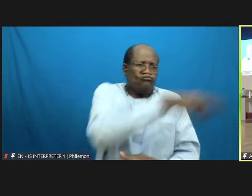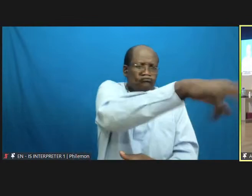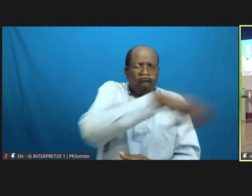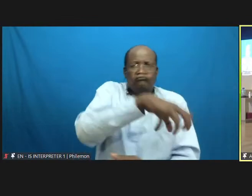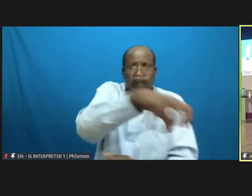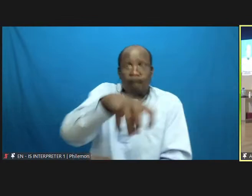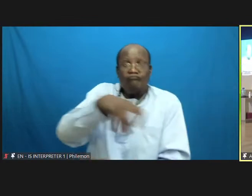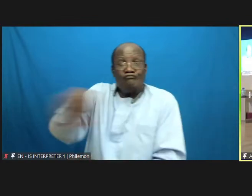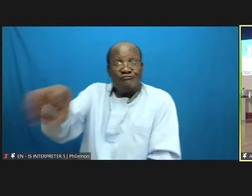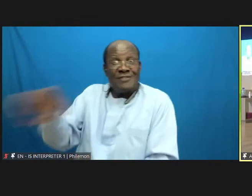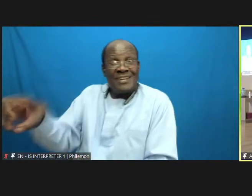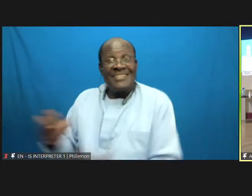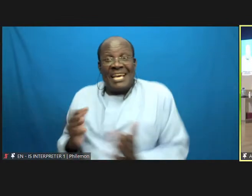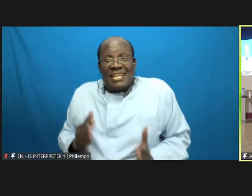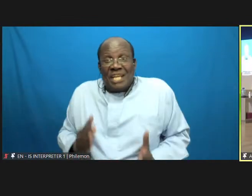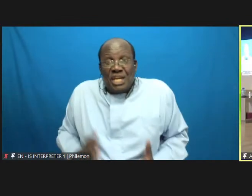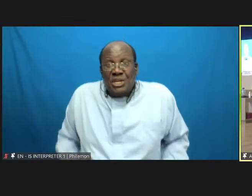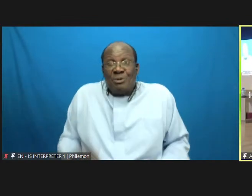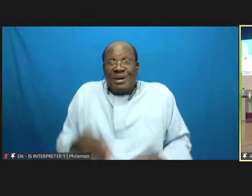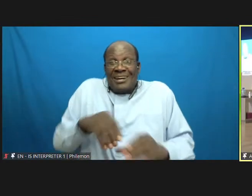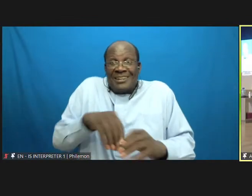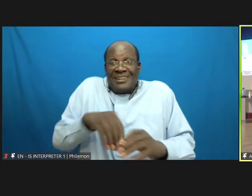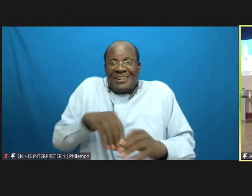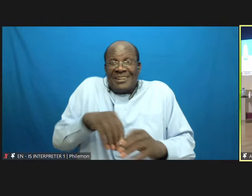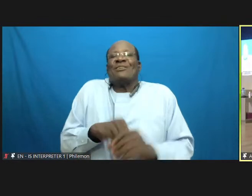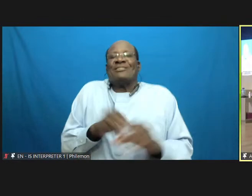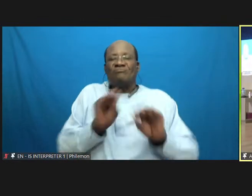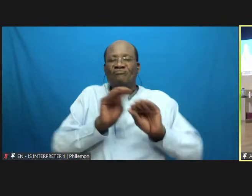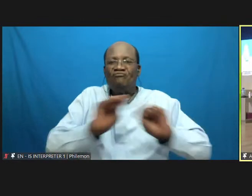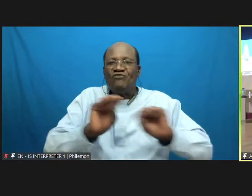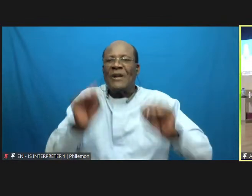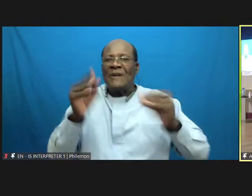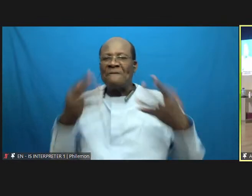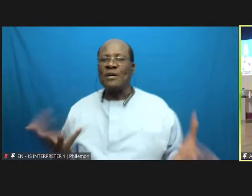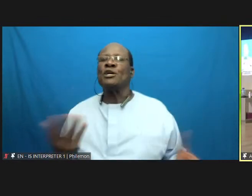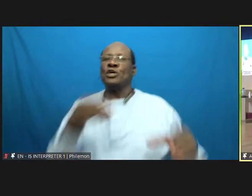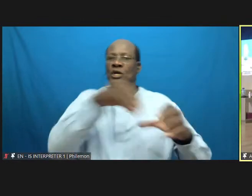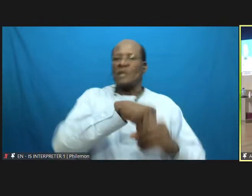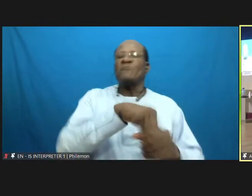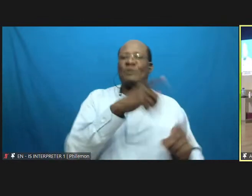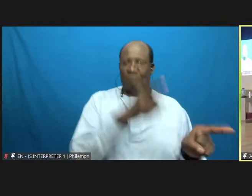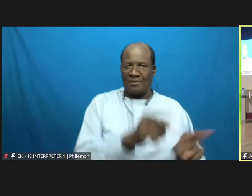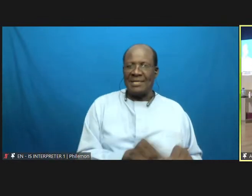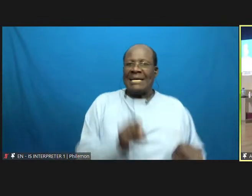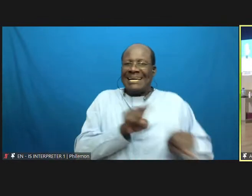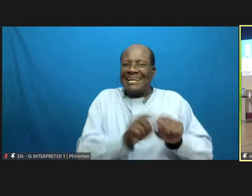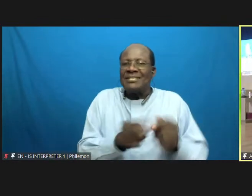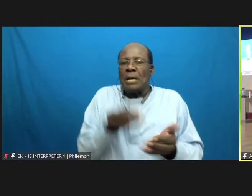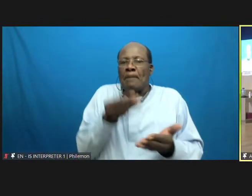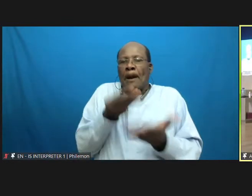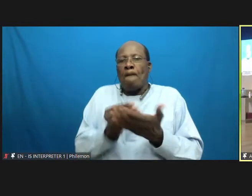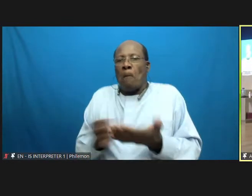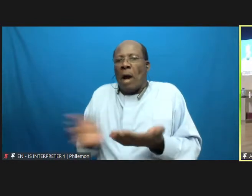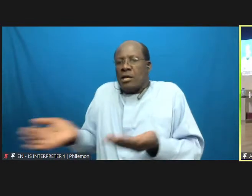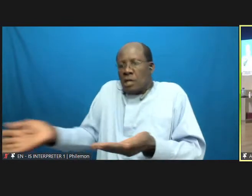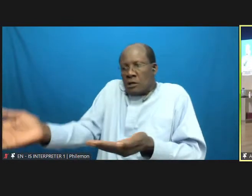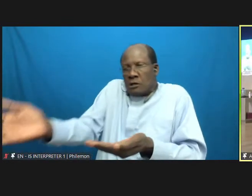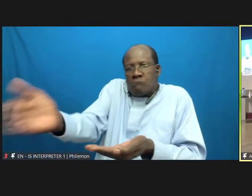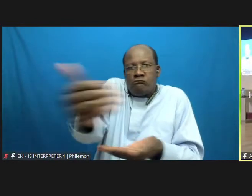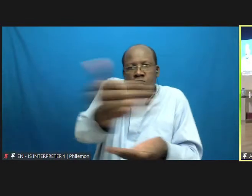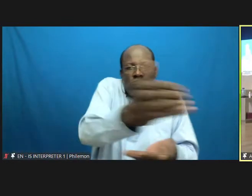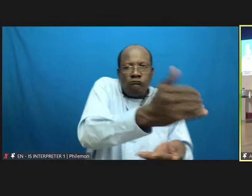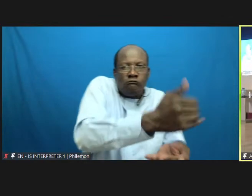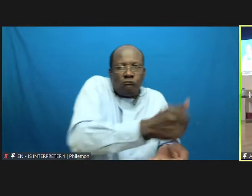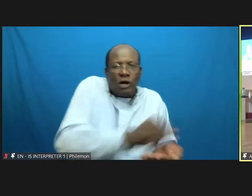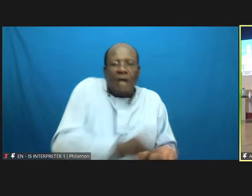bolstering digital services as well as revenue collection systems in order to enhance transparency